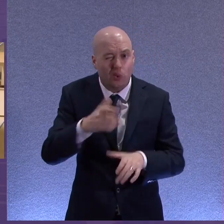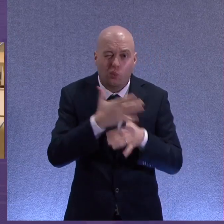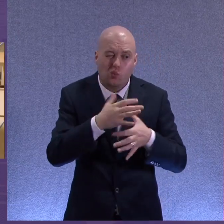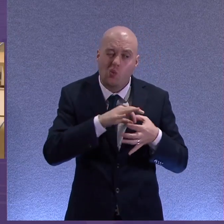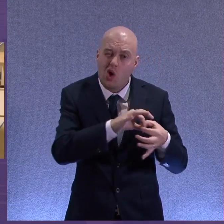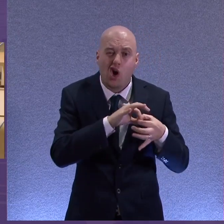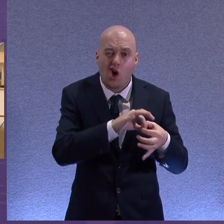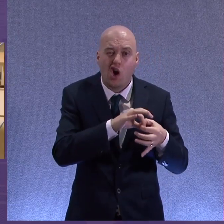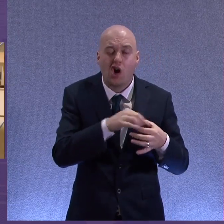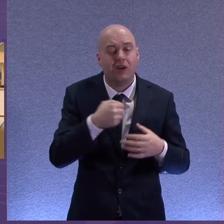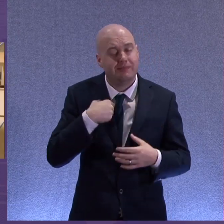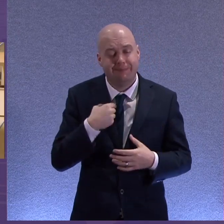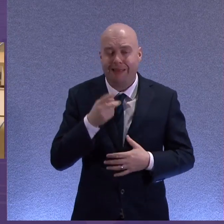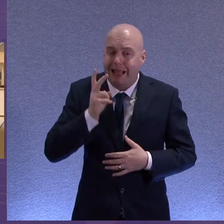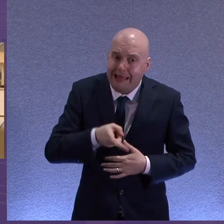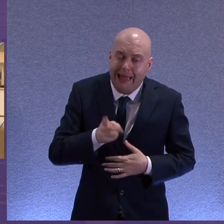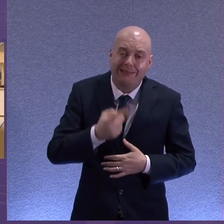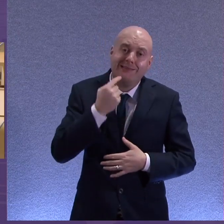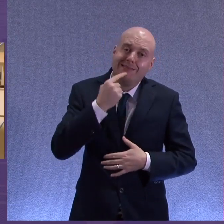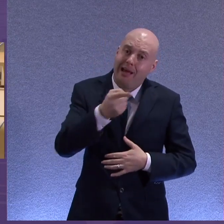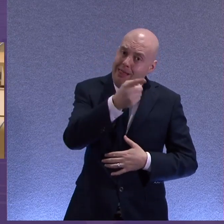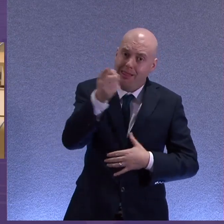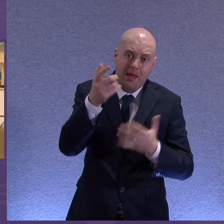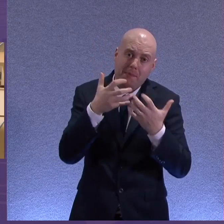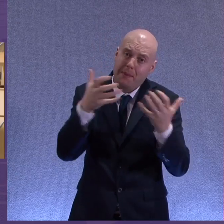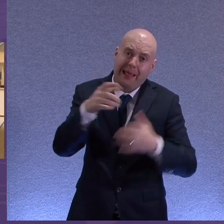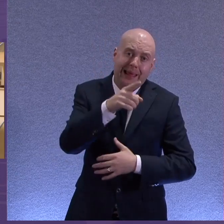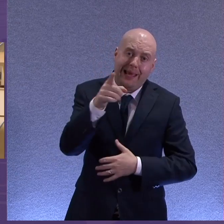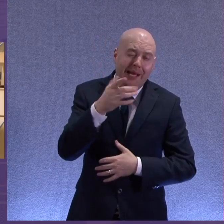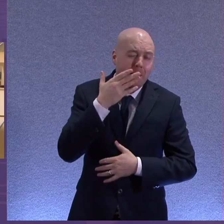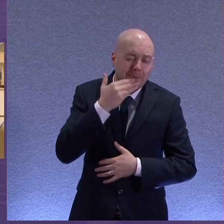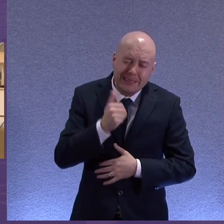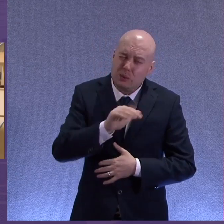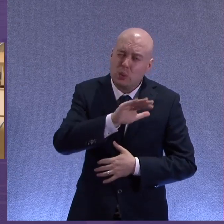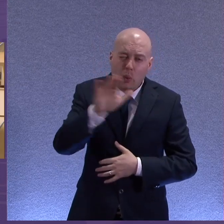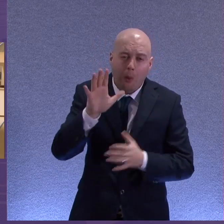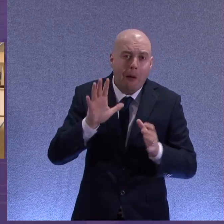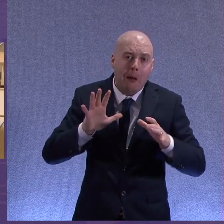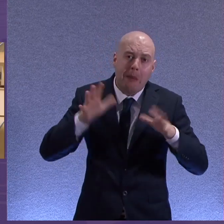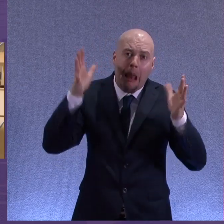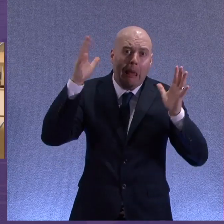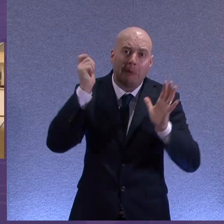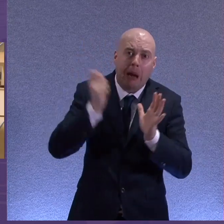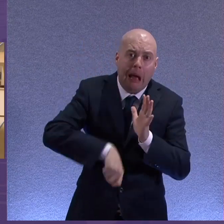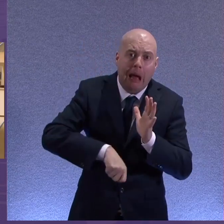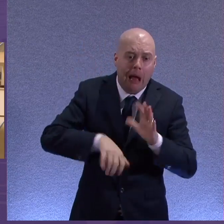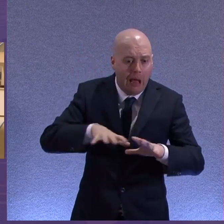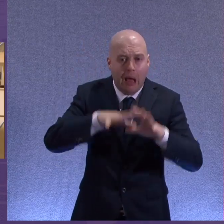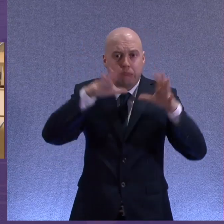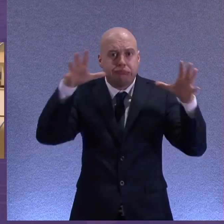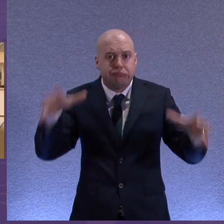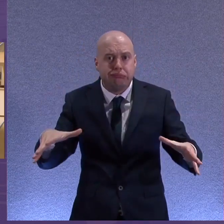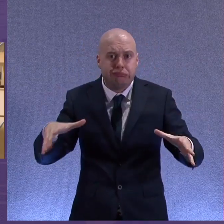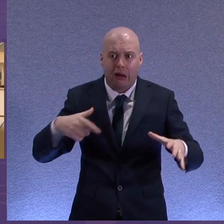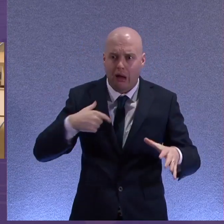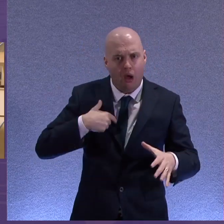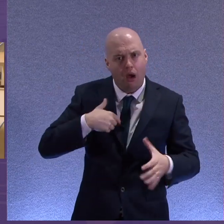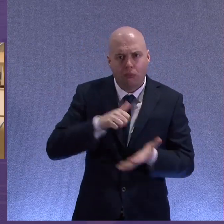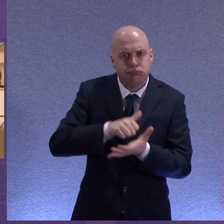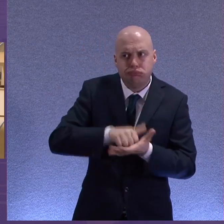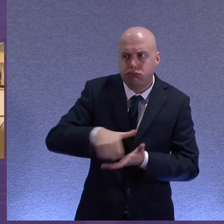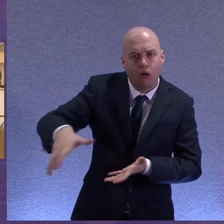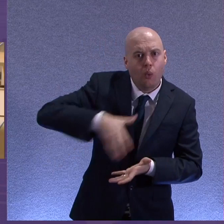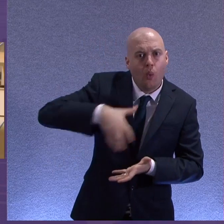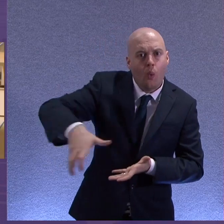general message to the public about not panic buying and stockpiling, because it is that is causing supply issues, not